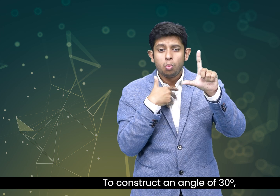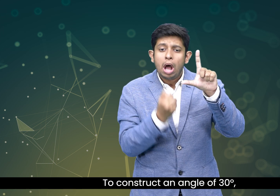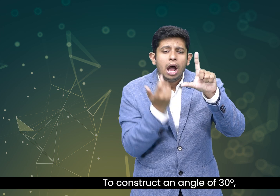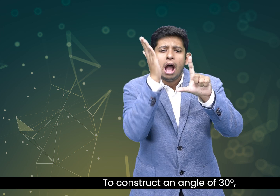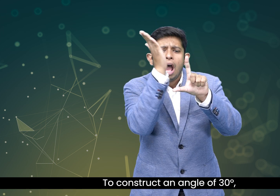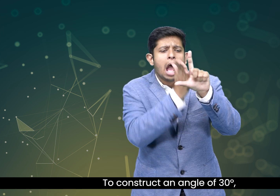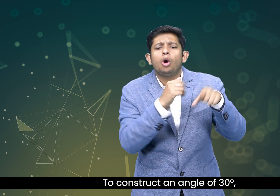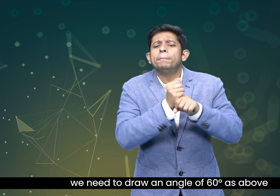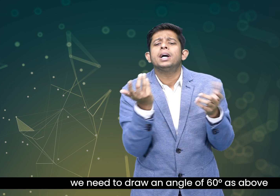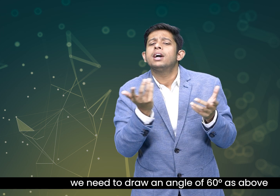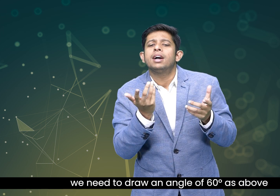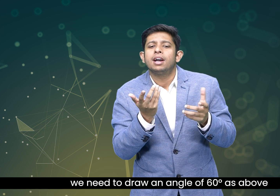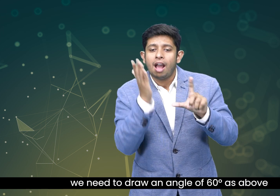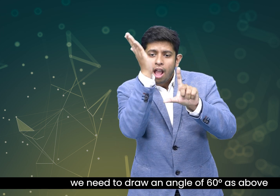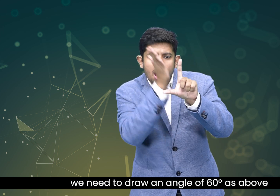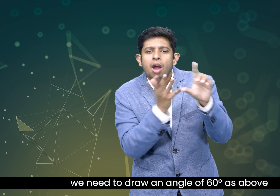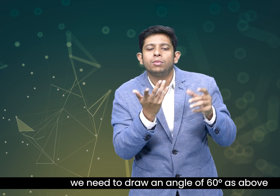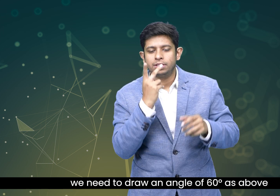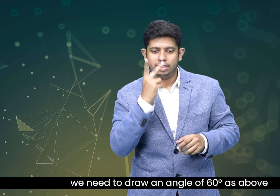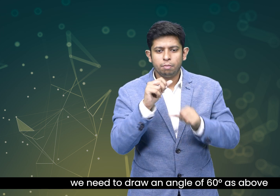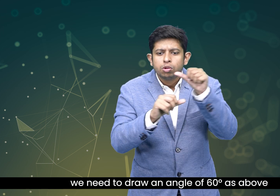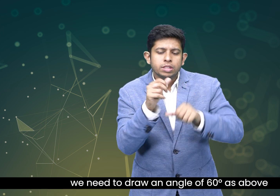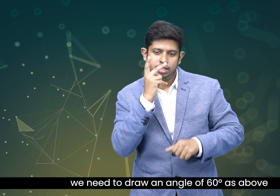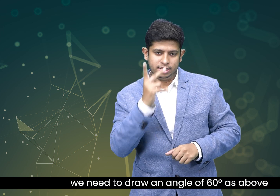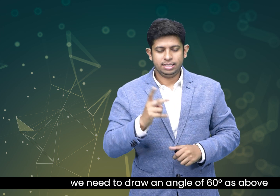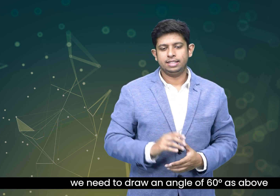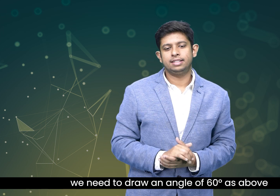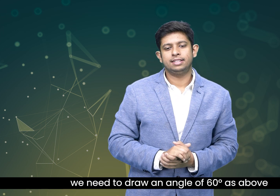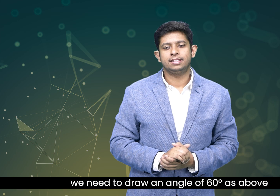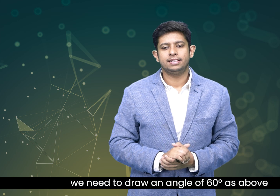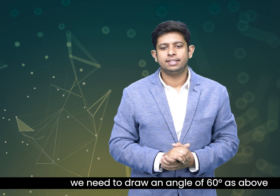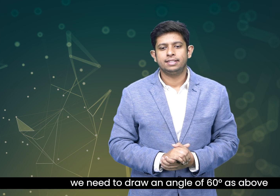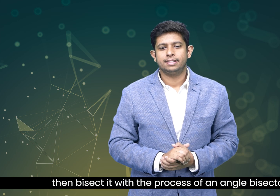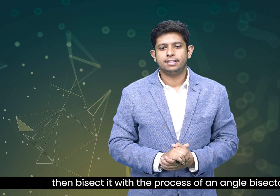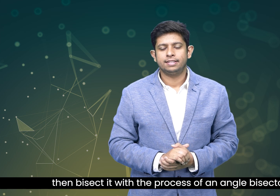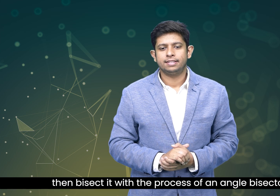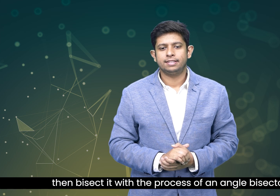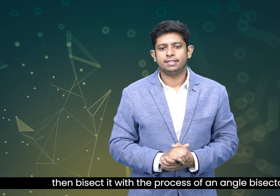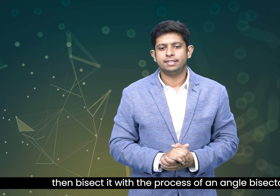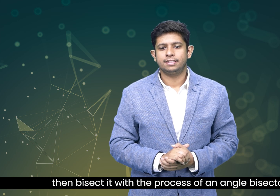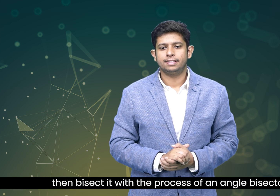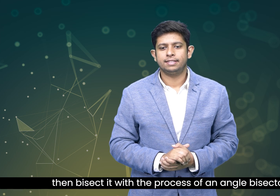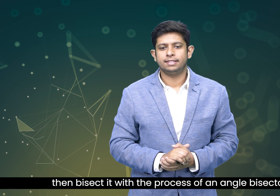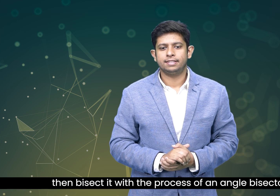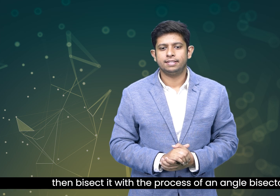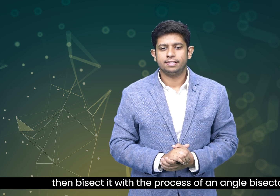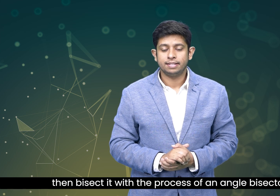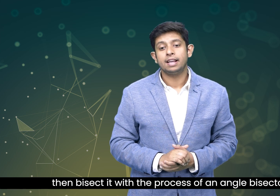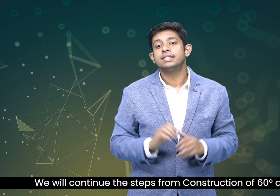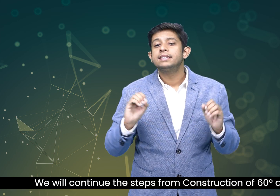degrees, we need to draw an angle of 60 degrees as above, then bisect it with the process of an angle bisector. We